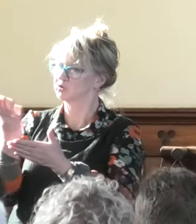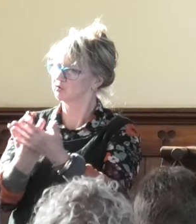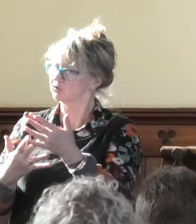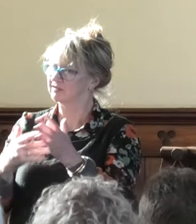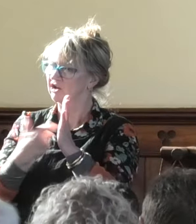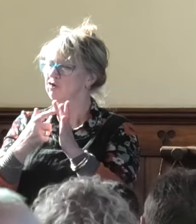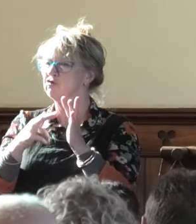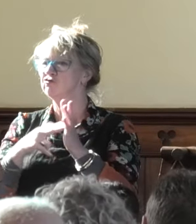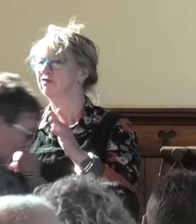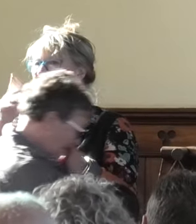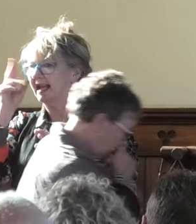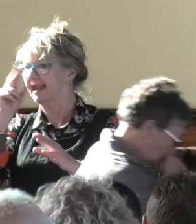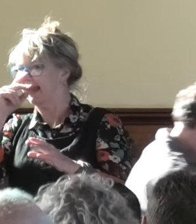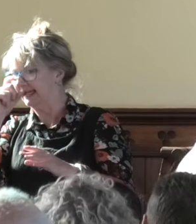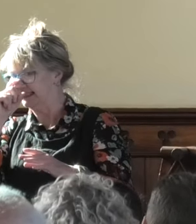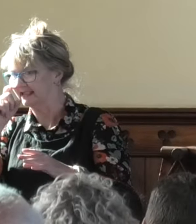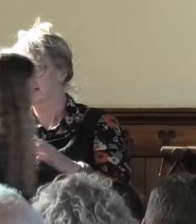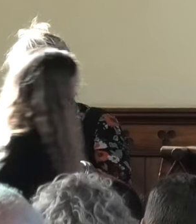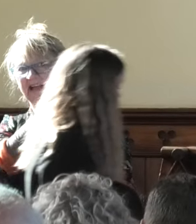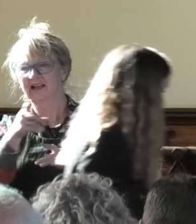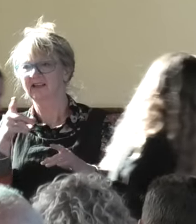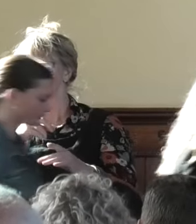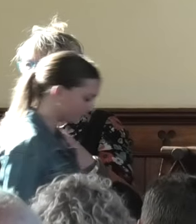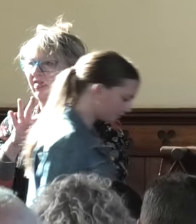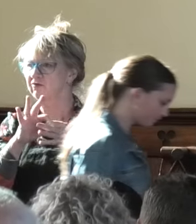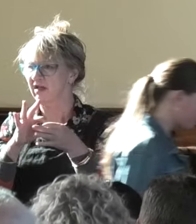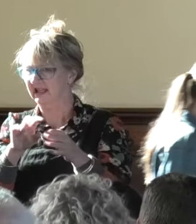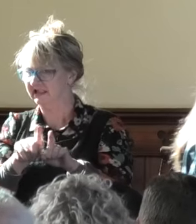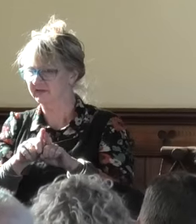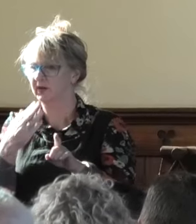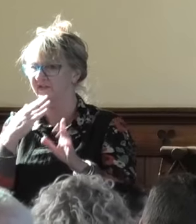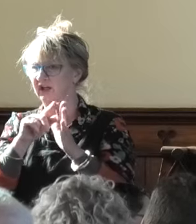Rinska's younger sister, accompanied by some other relatives.